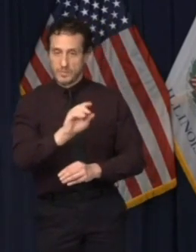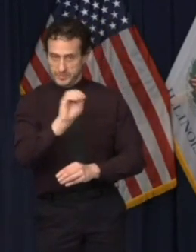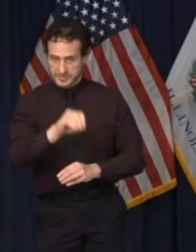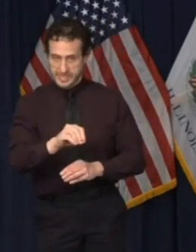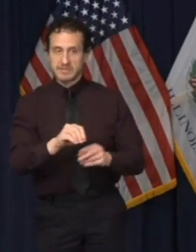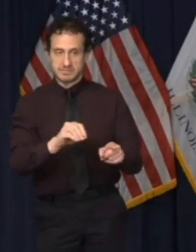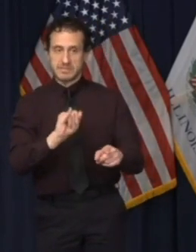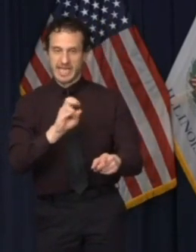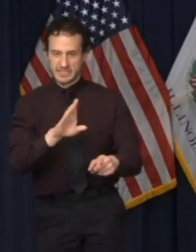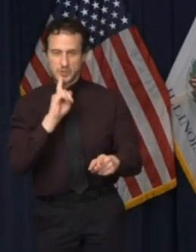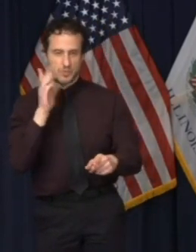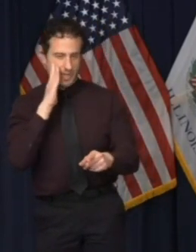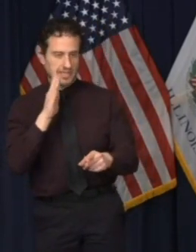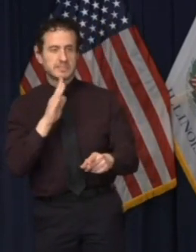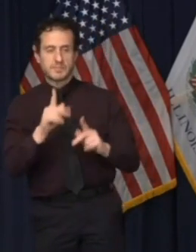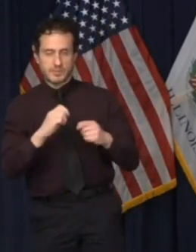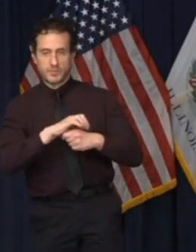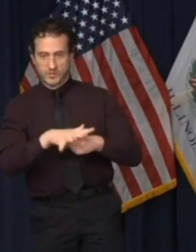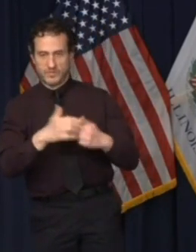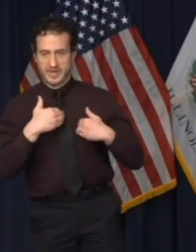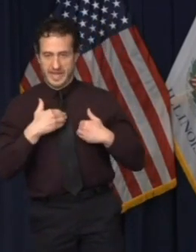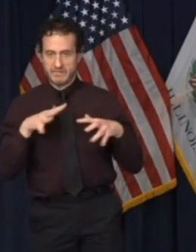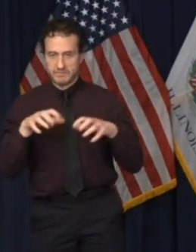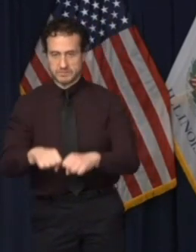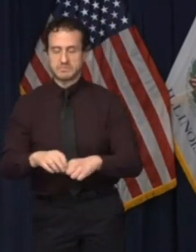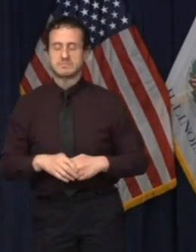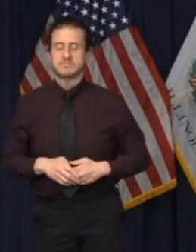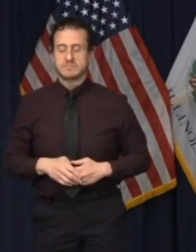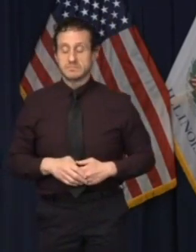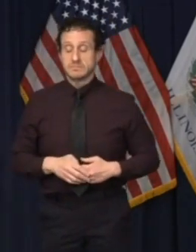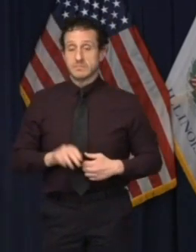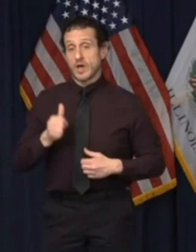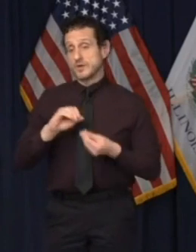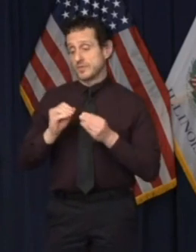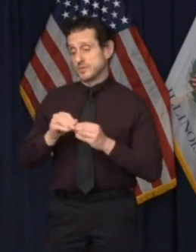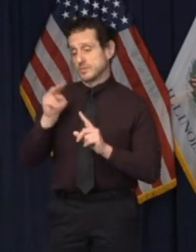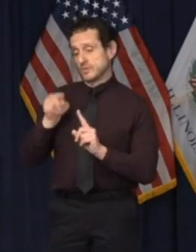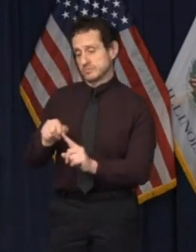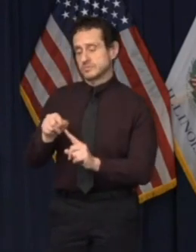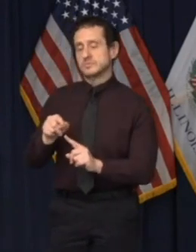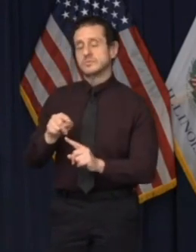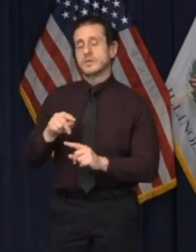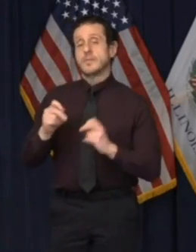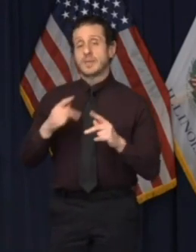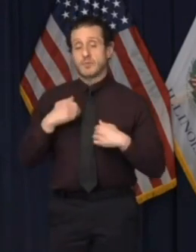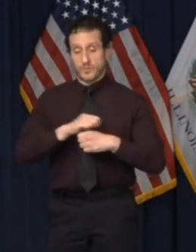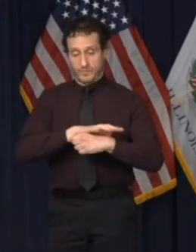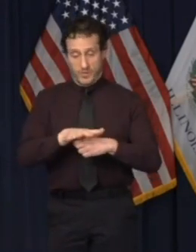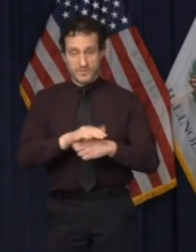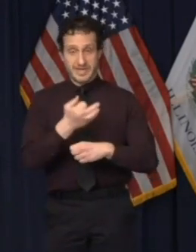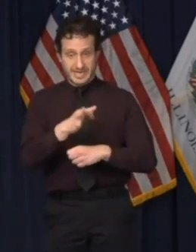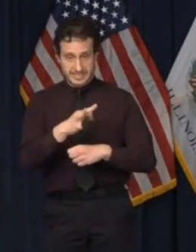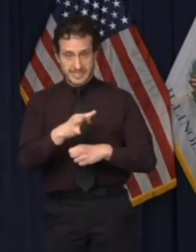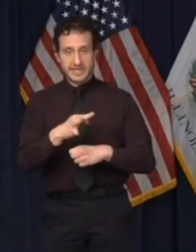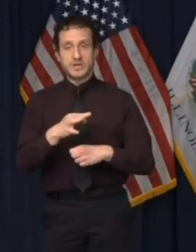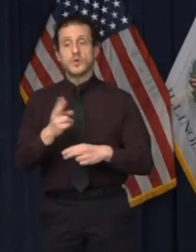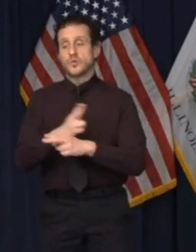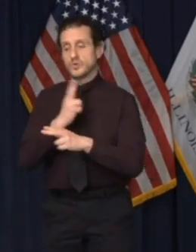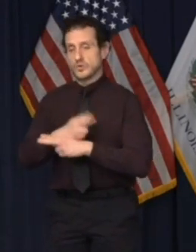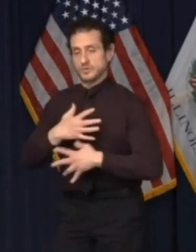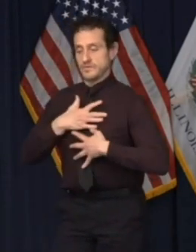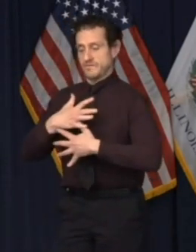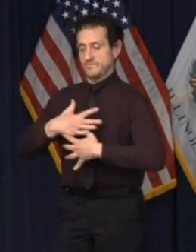Another critical metric to watch is the number of Illinoisans with COVID-19 who are on ventilators. Of